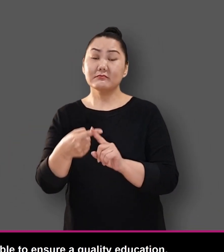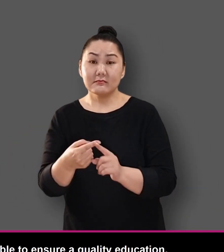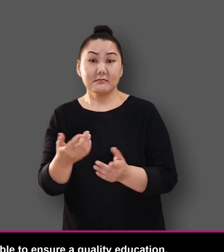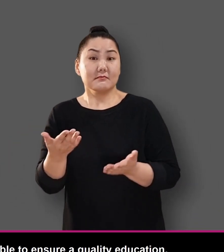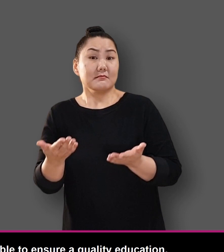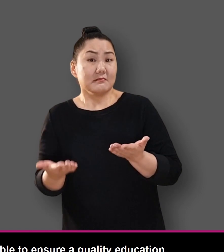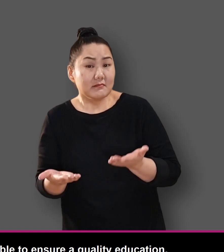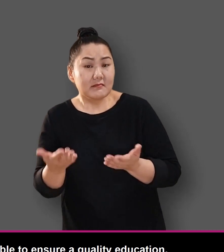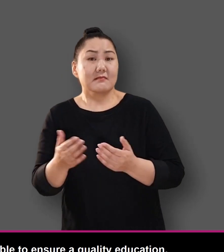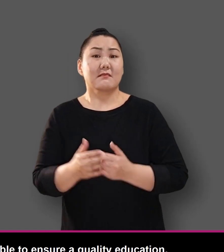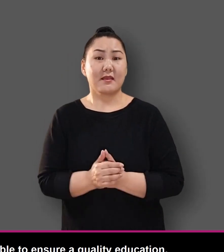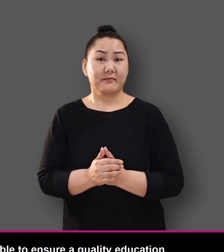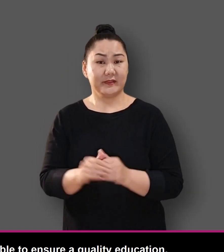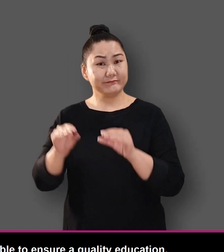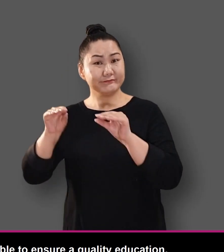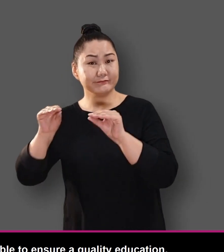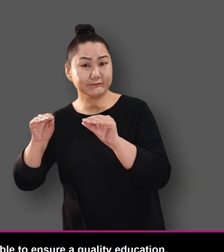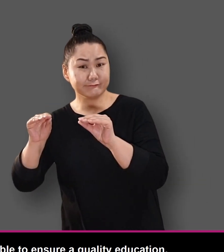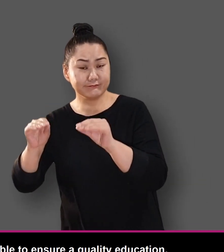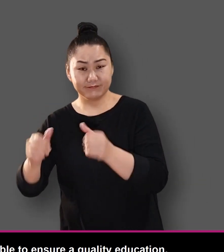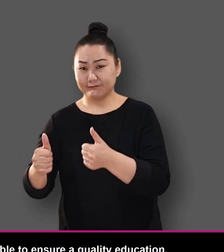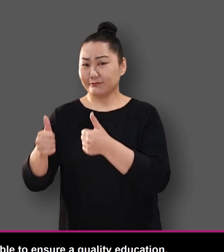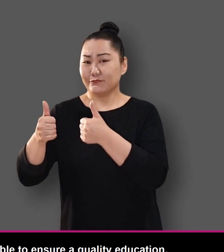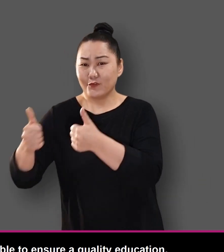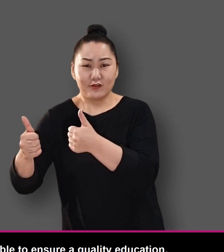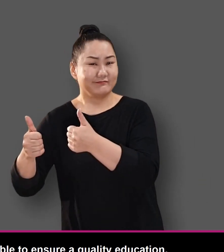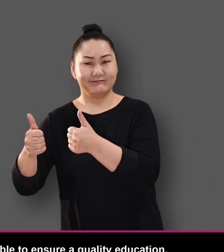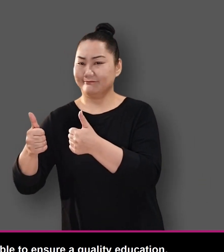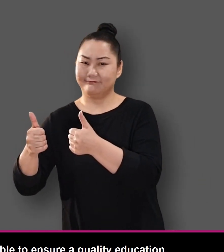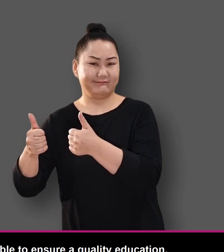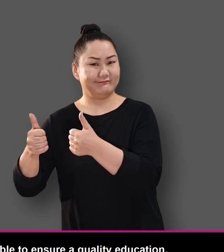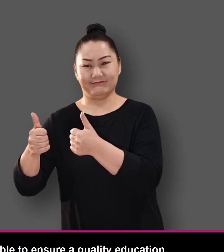and education systems unable to ensure a quality education.